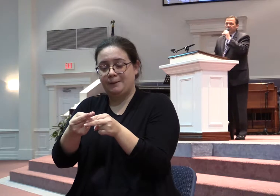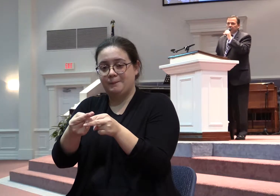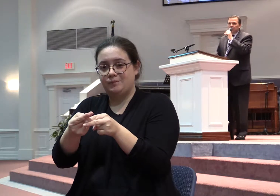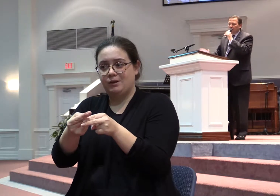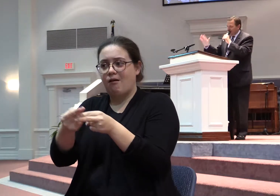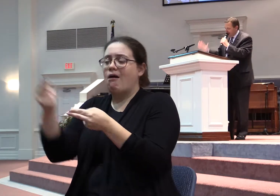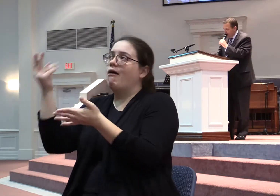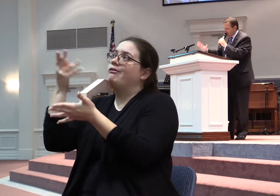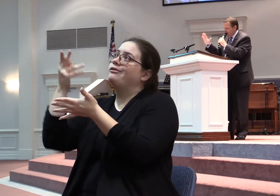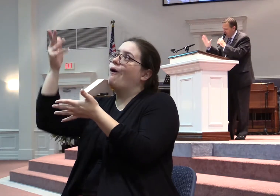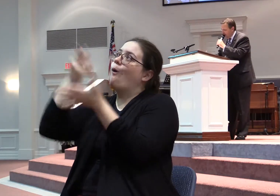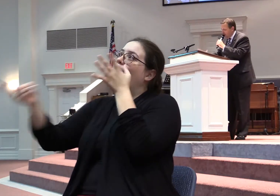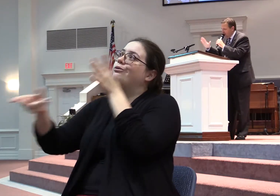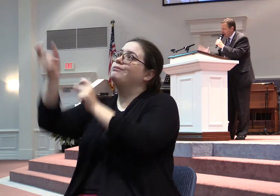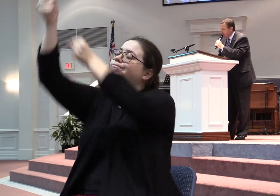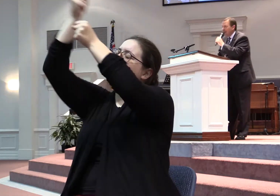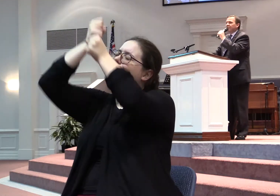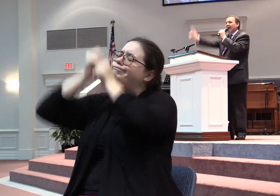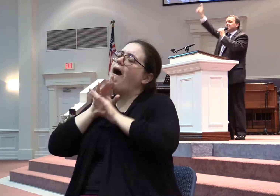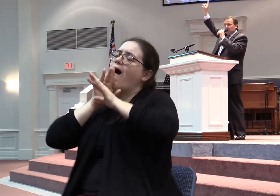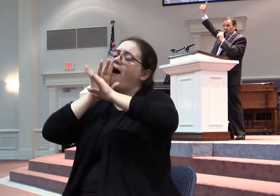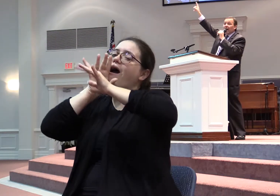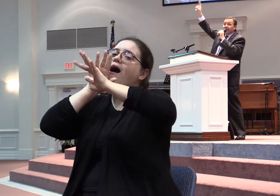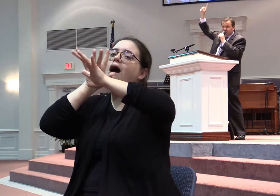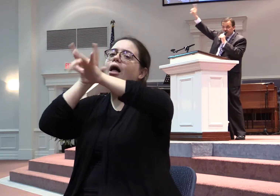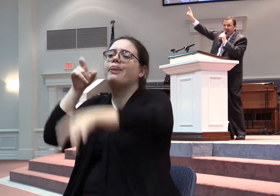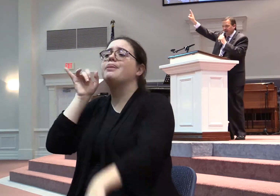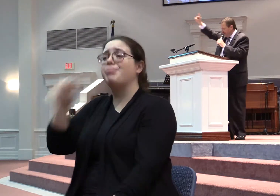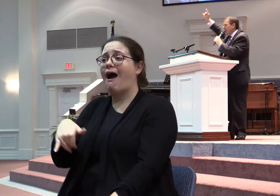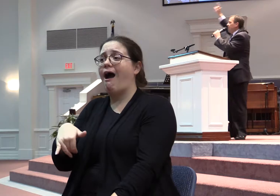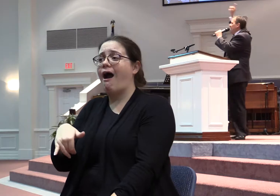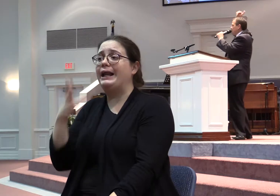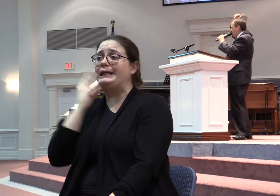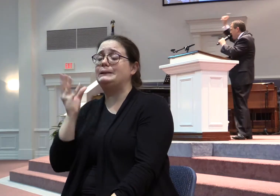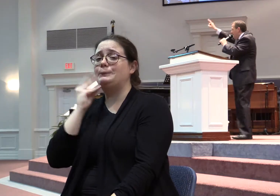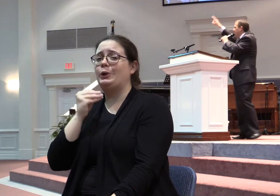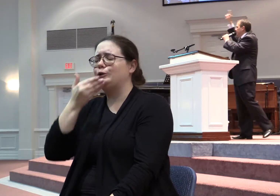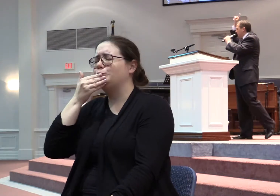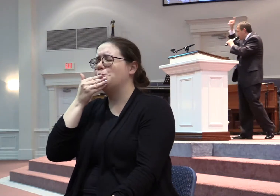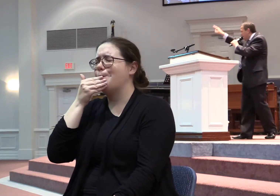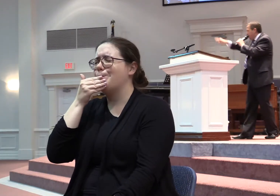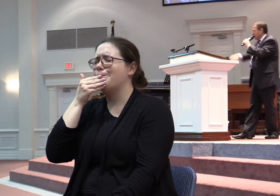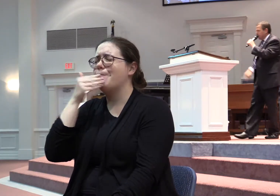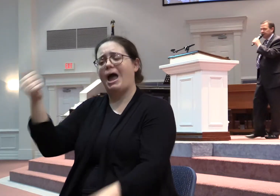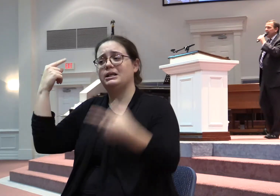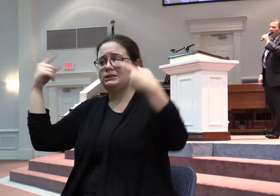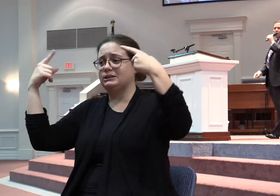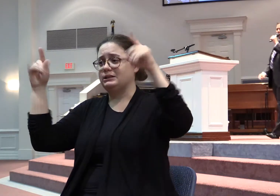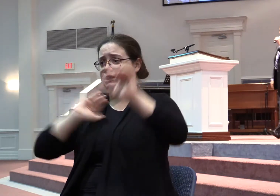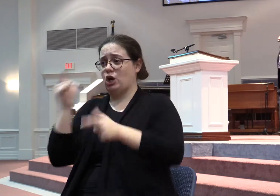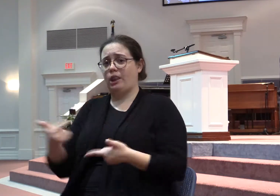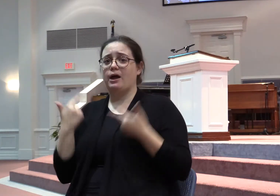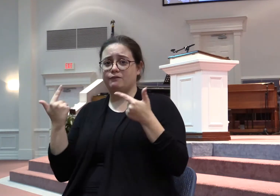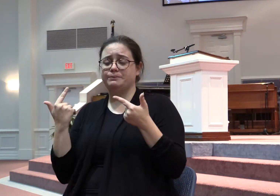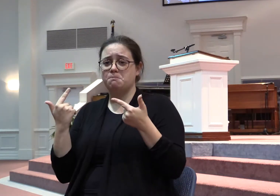God fill you with the gift of the Holy Ghost. That's the greatest thing. That's the greatest accomplishment. I don't